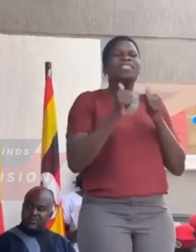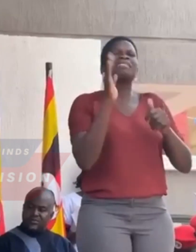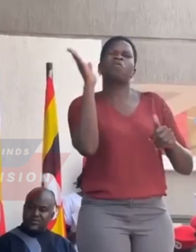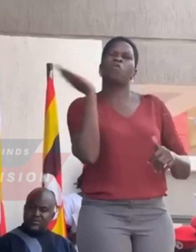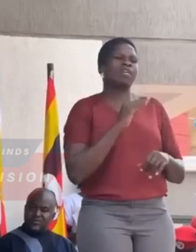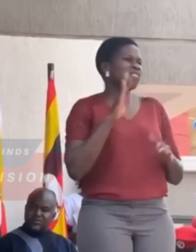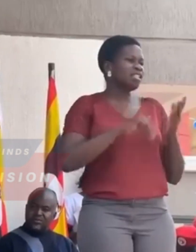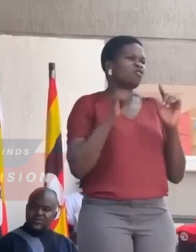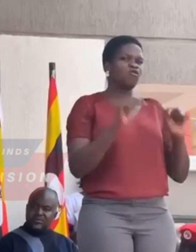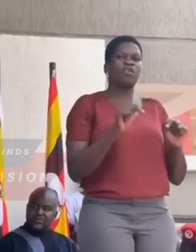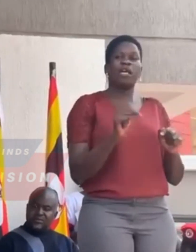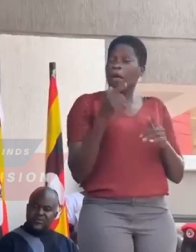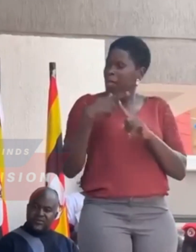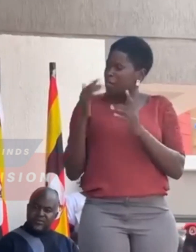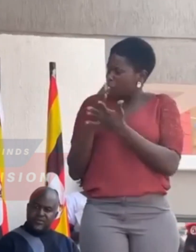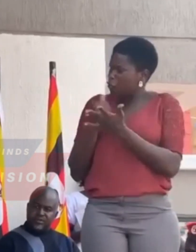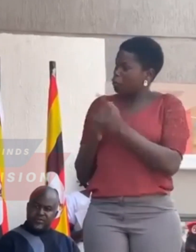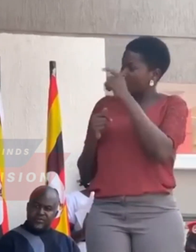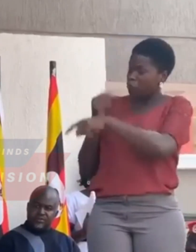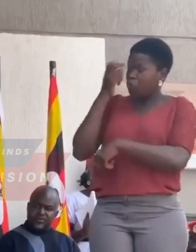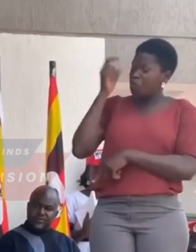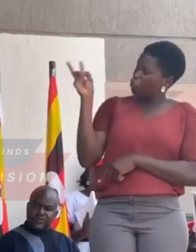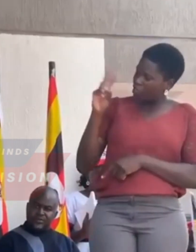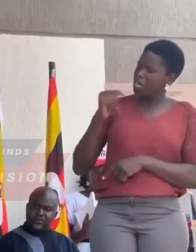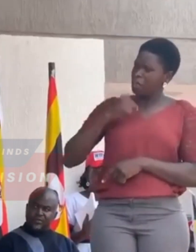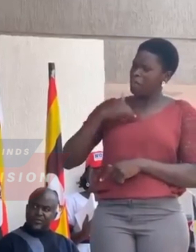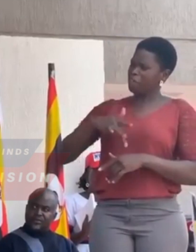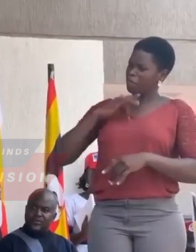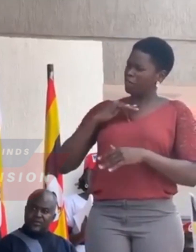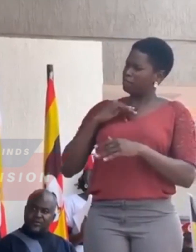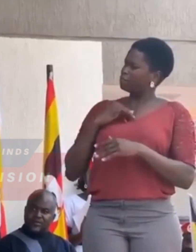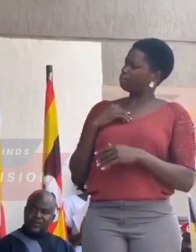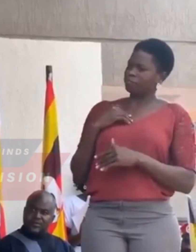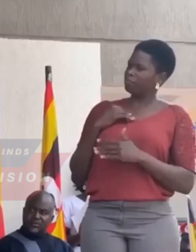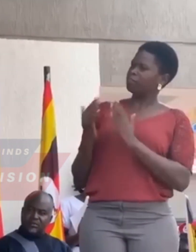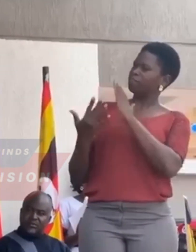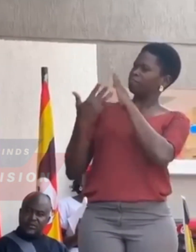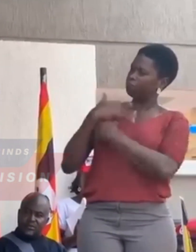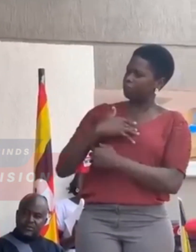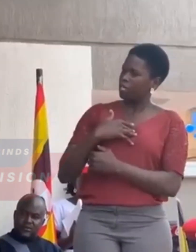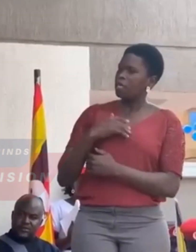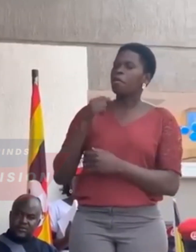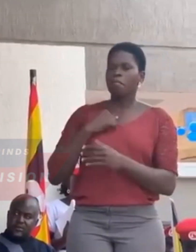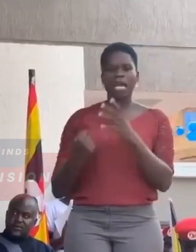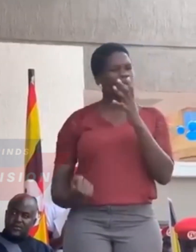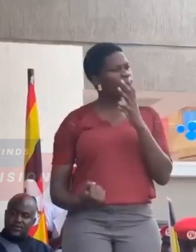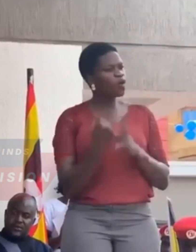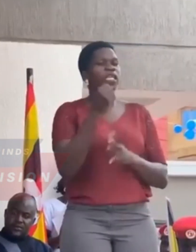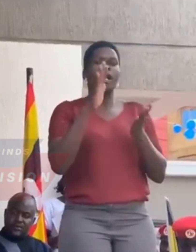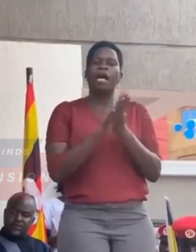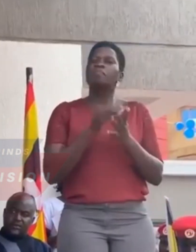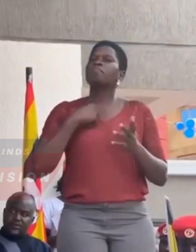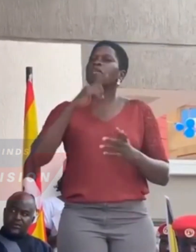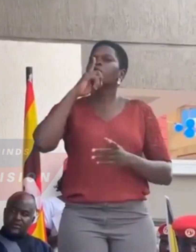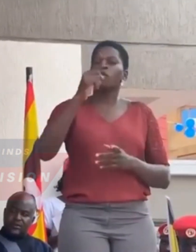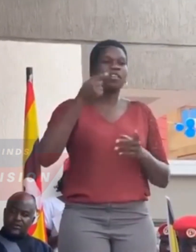today. So it's because of you that I felt the challenge and I rose to the occasion to do what I'm doing, and be sure